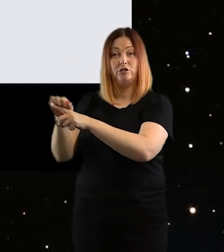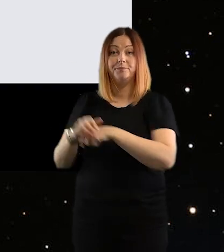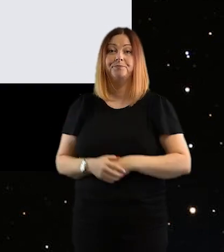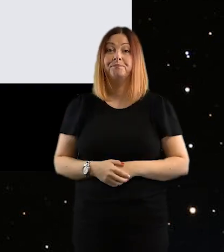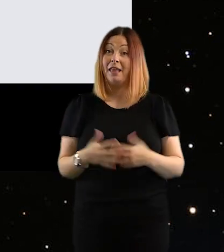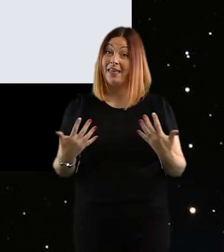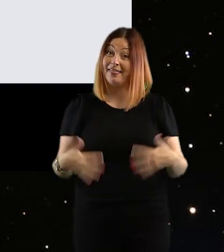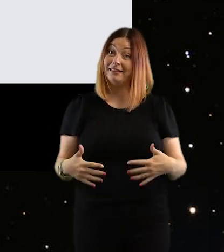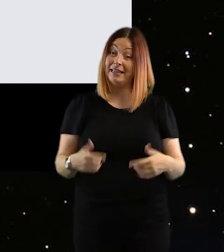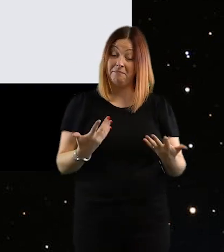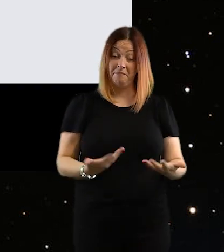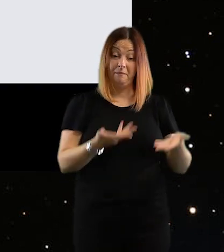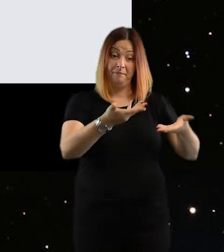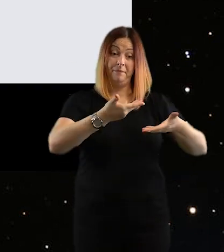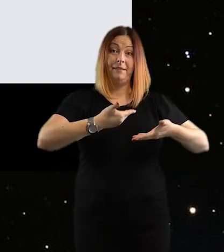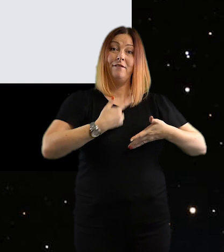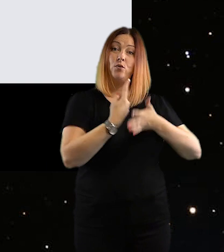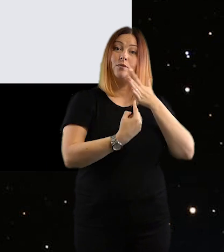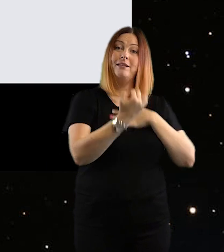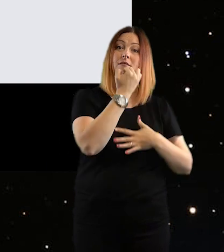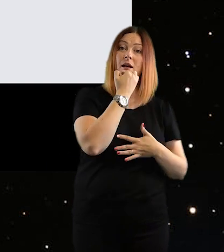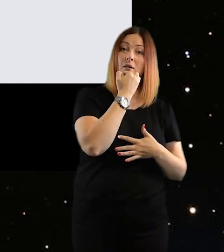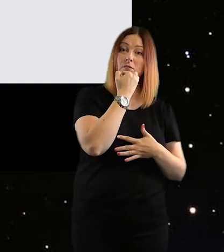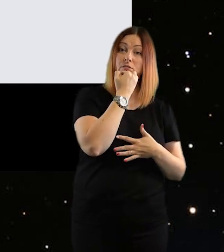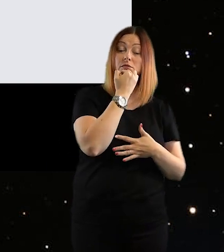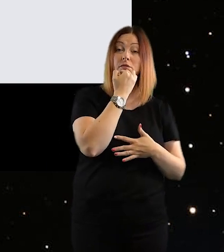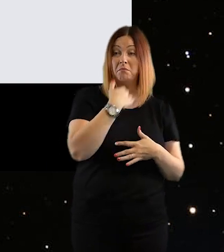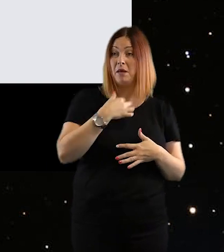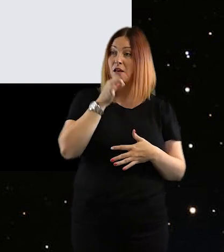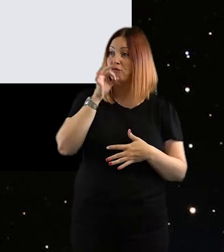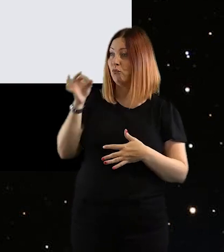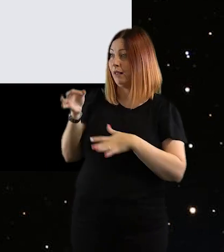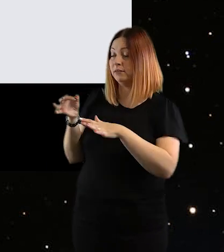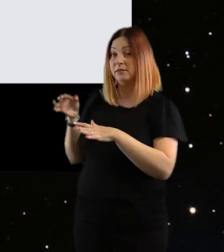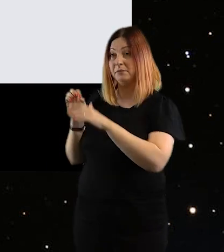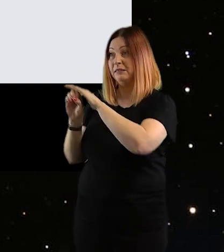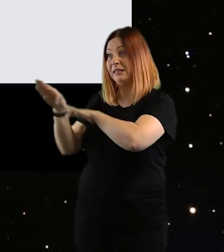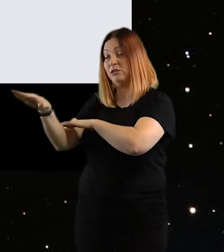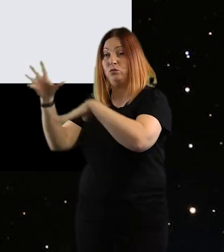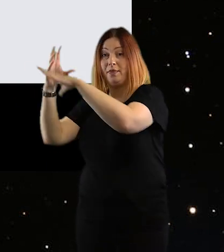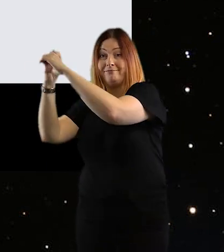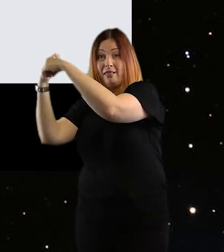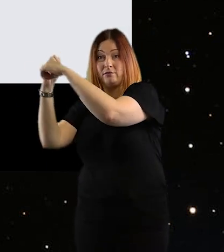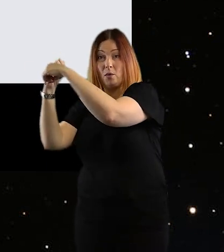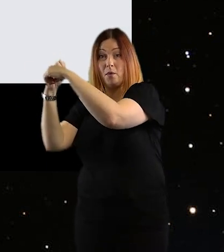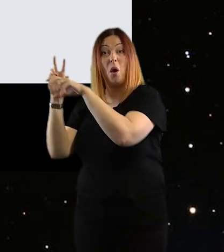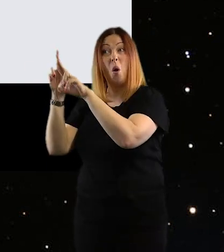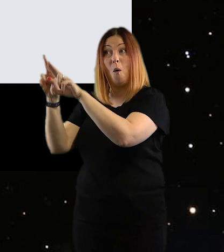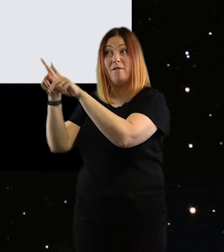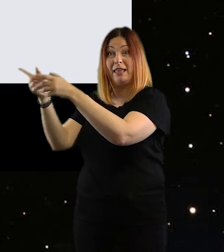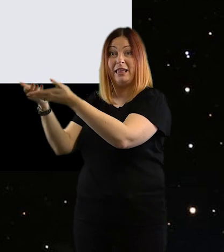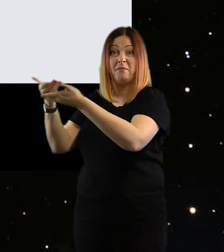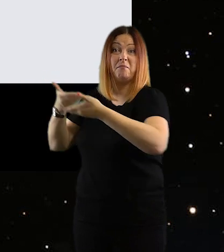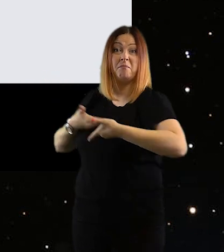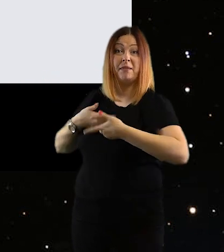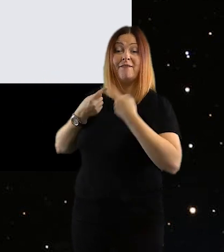given a unique code. My observation has gone to the telescope, and our observation is hopefully going to come back to us in the next week